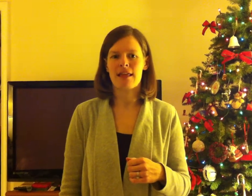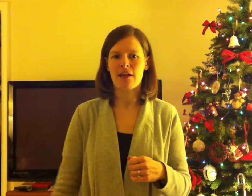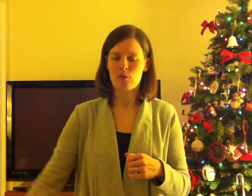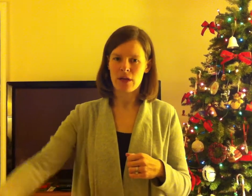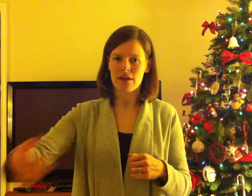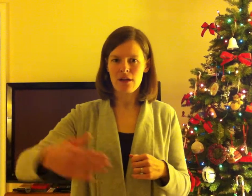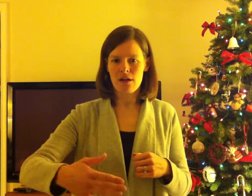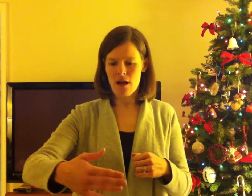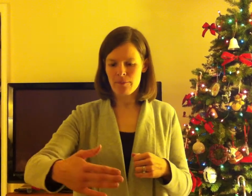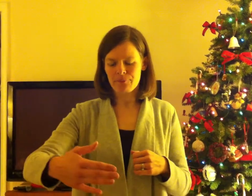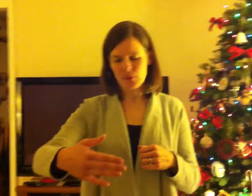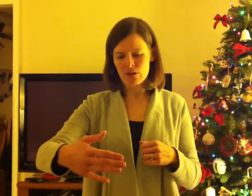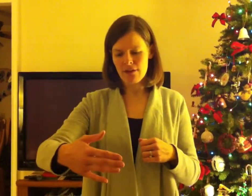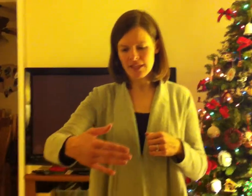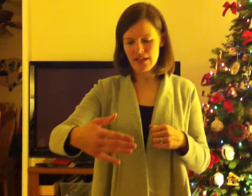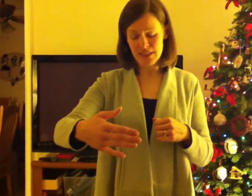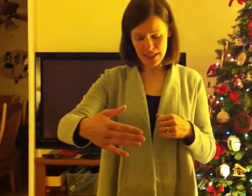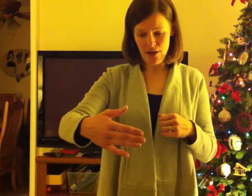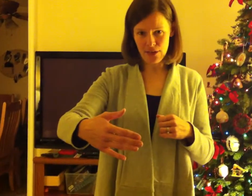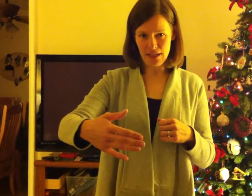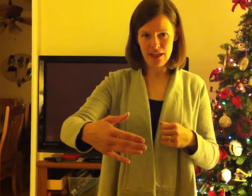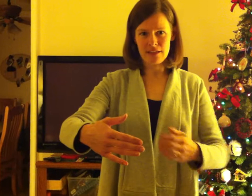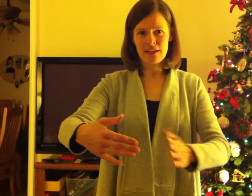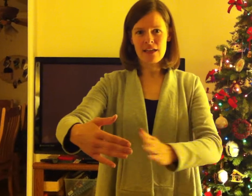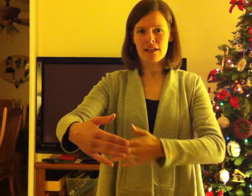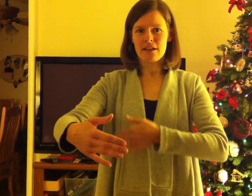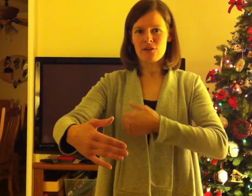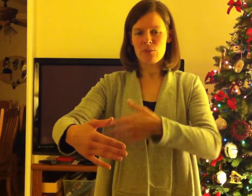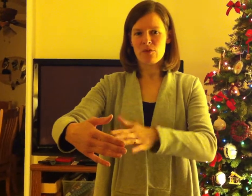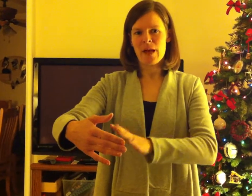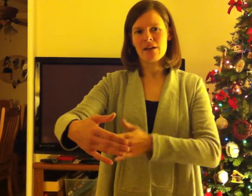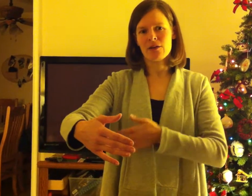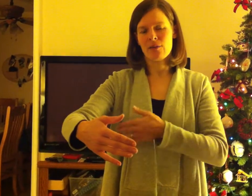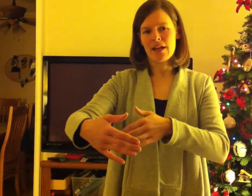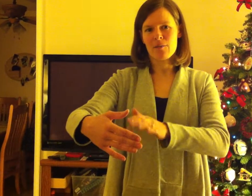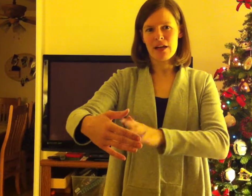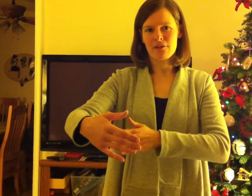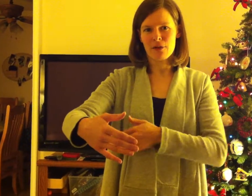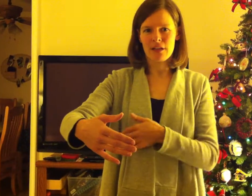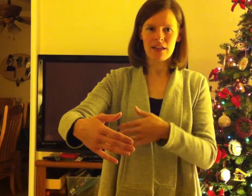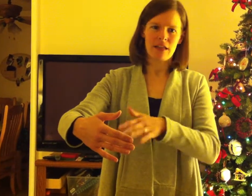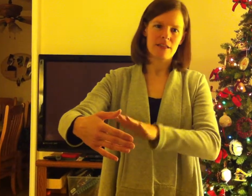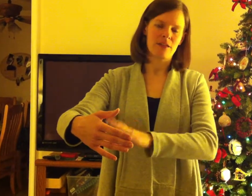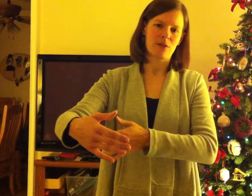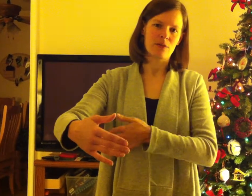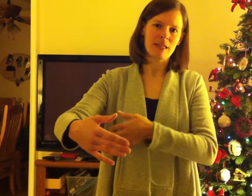that. You put your left hand out like this, and then you move it back, your right hand back and forth like this. So